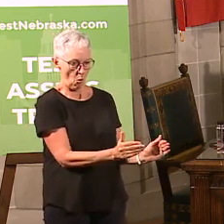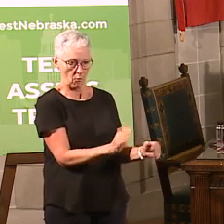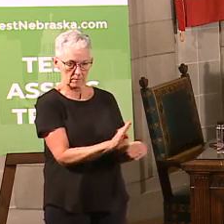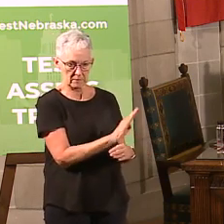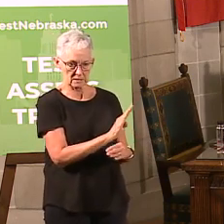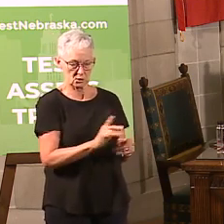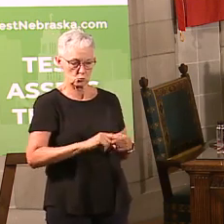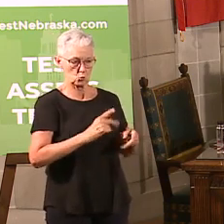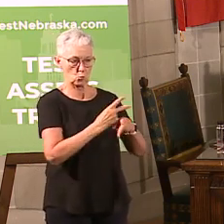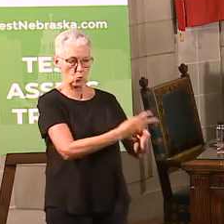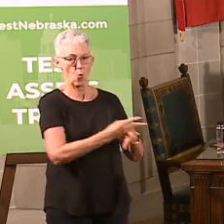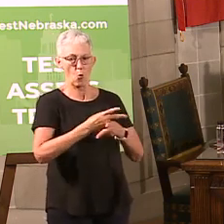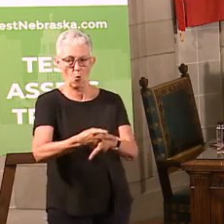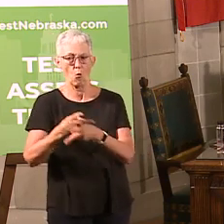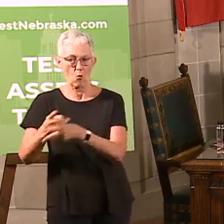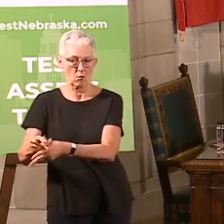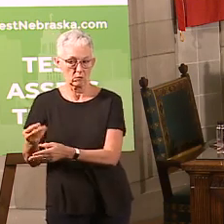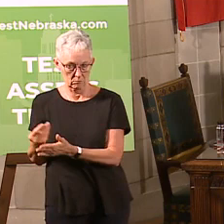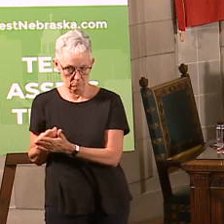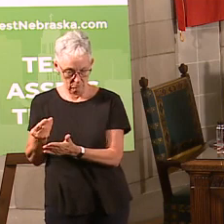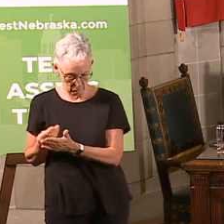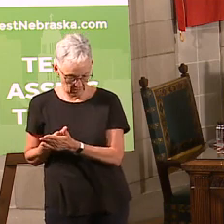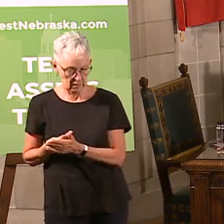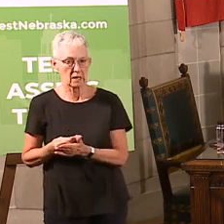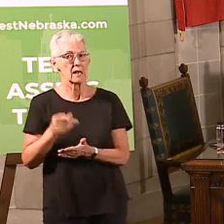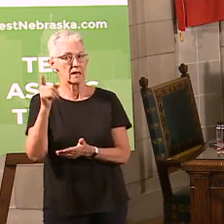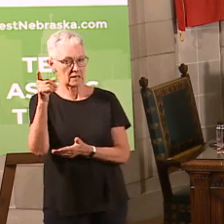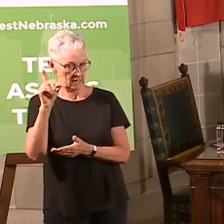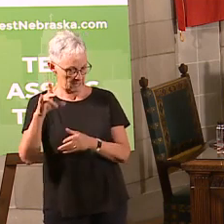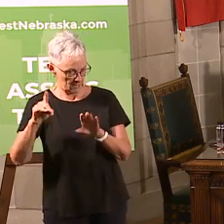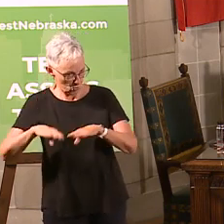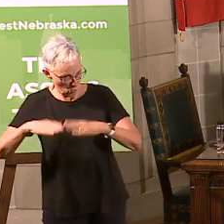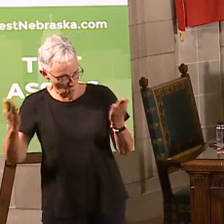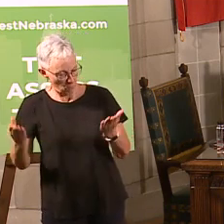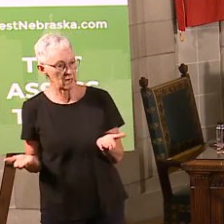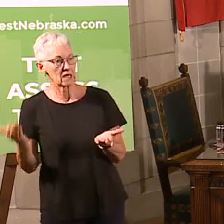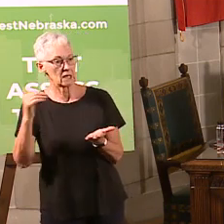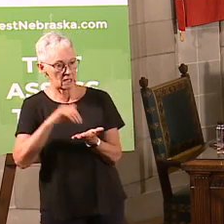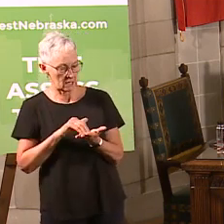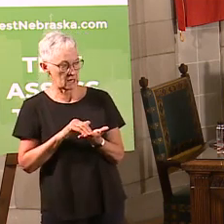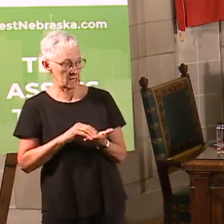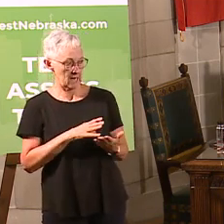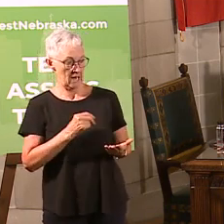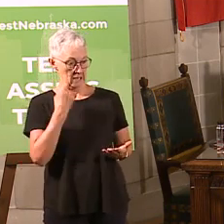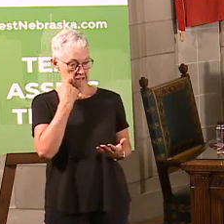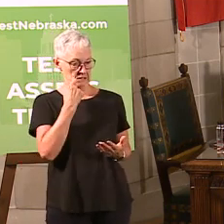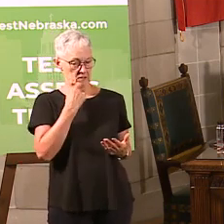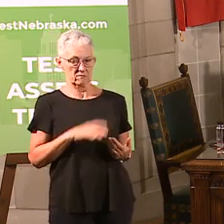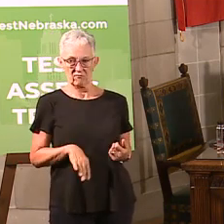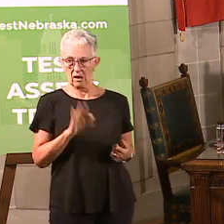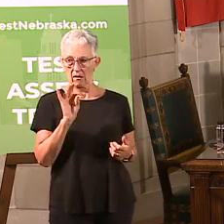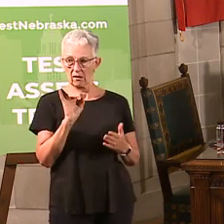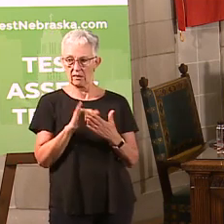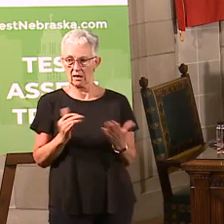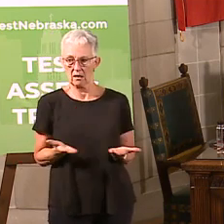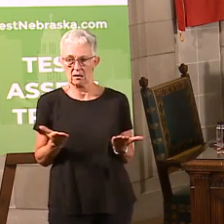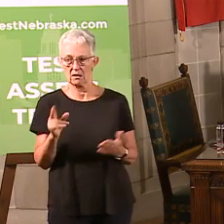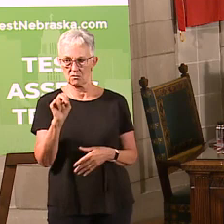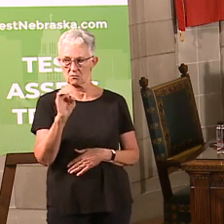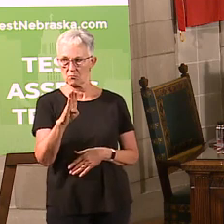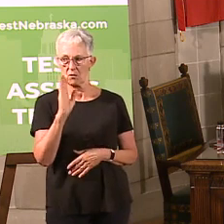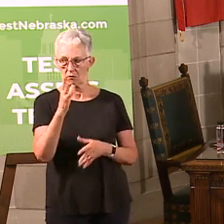loan, and had been re-upped and so forth. We've been able to confirm with the SBA that Nebraska has received